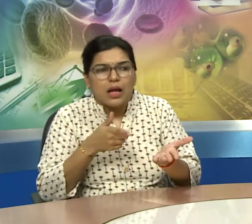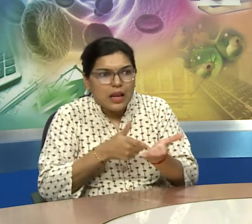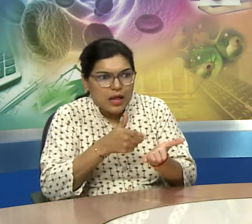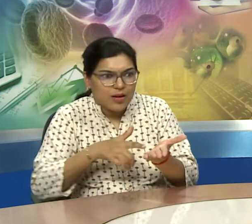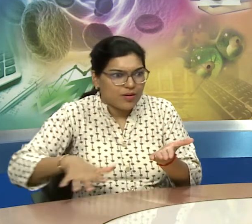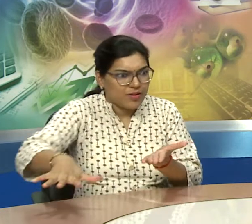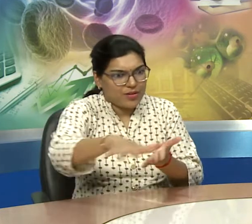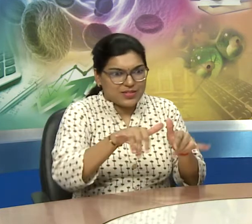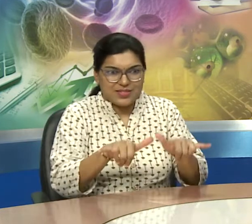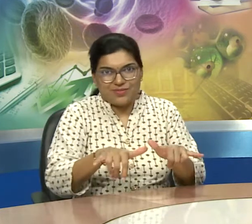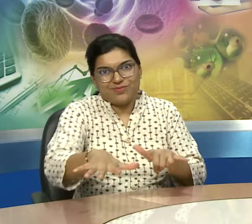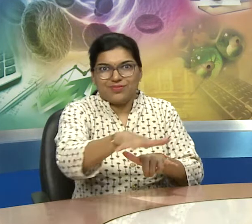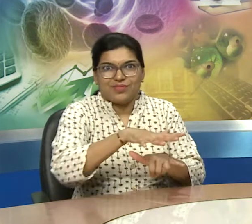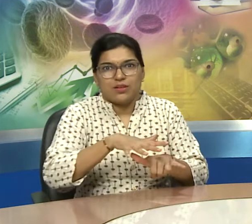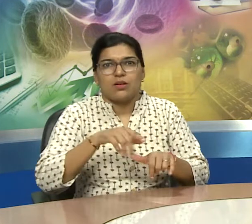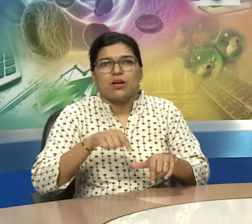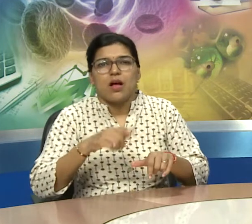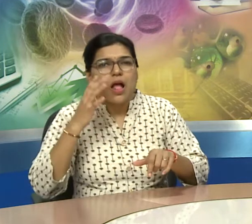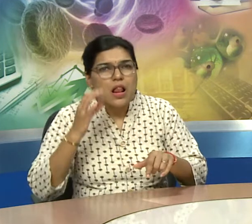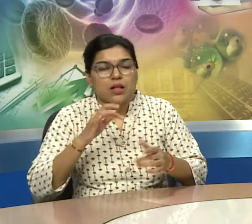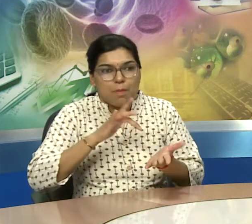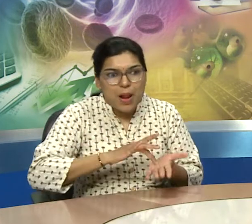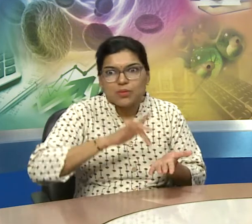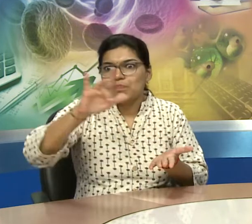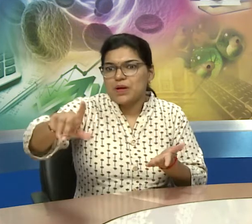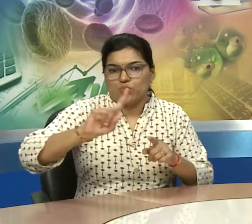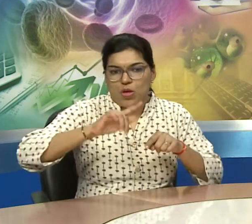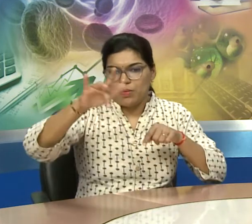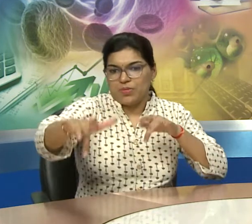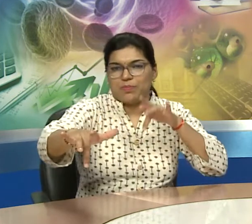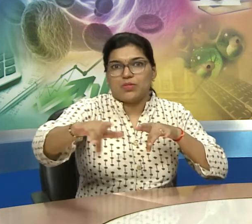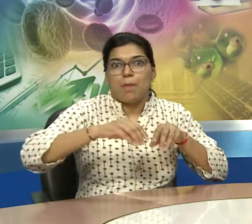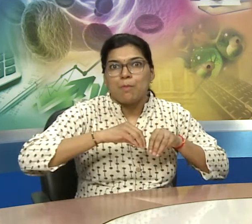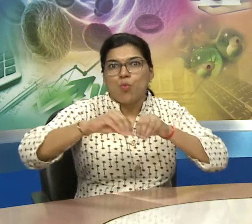for farming and also move from one place to another.